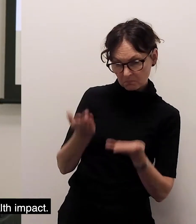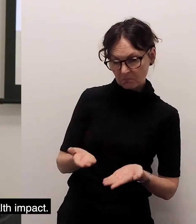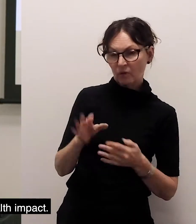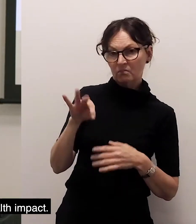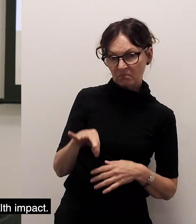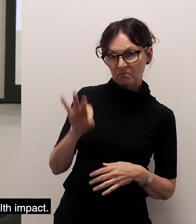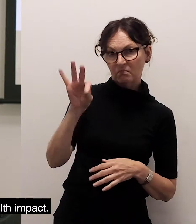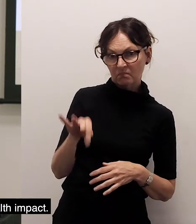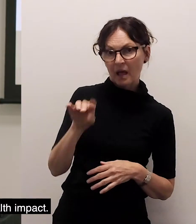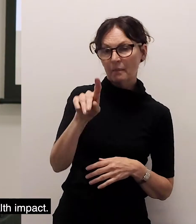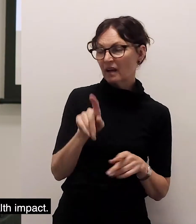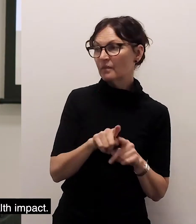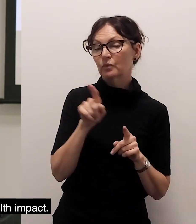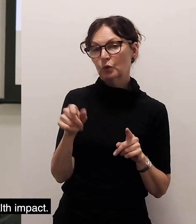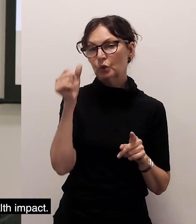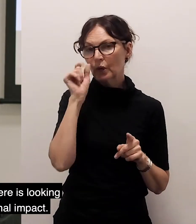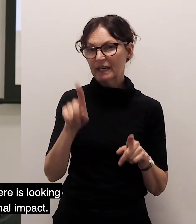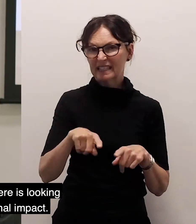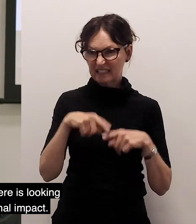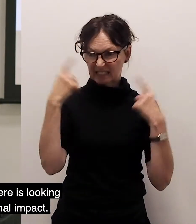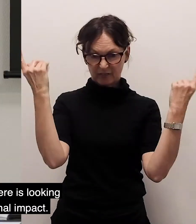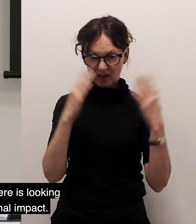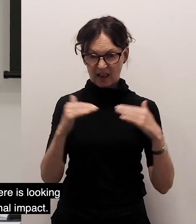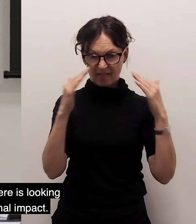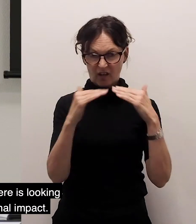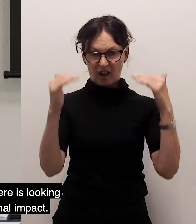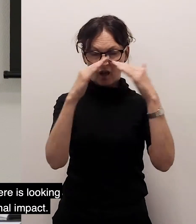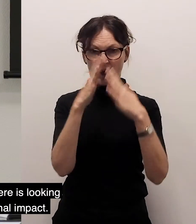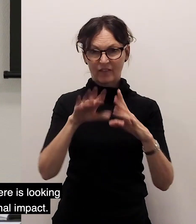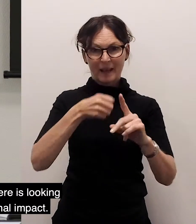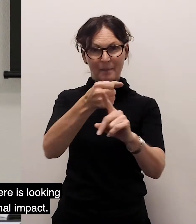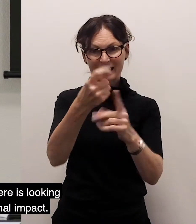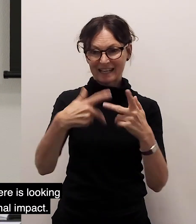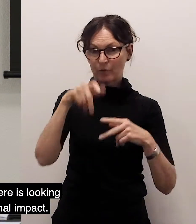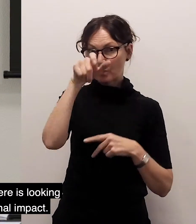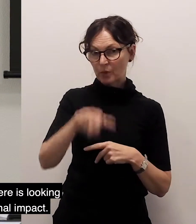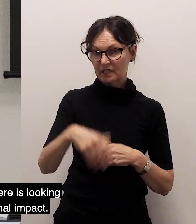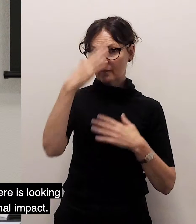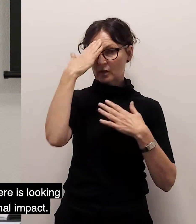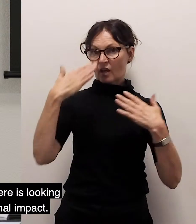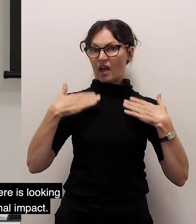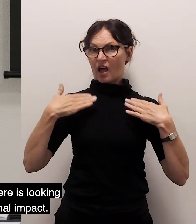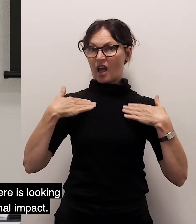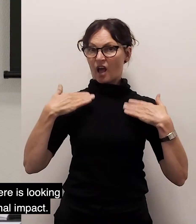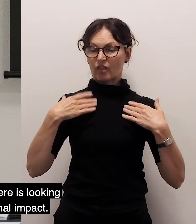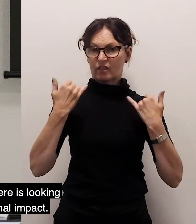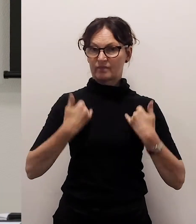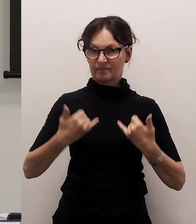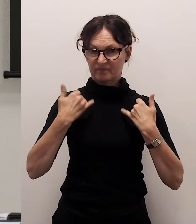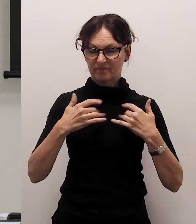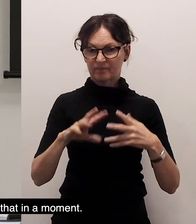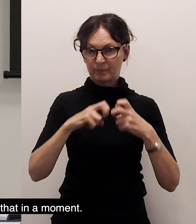levels of mental health impact. So the issue there is looking at the functional